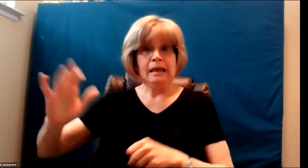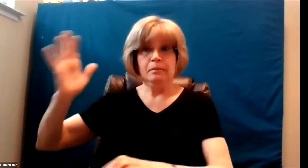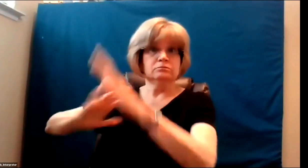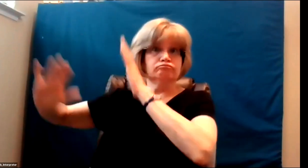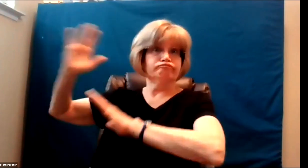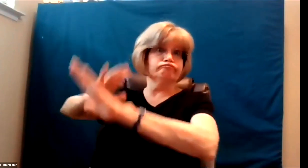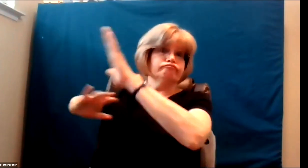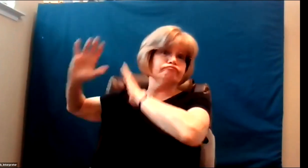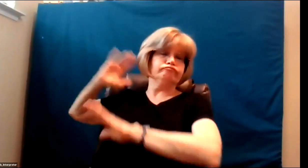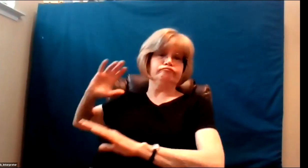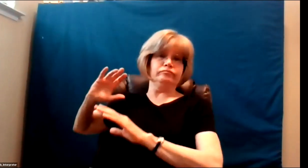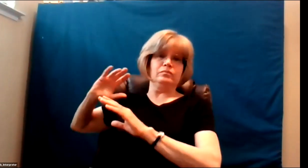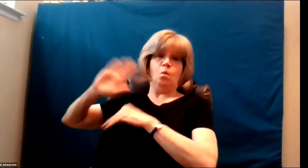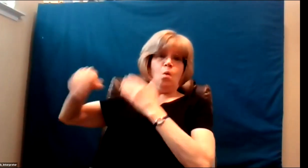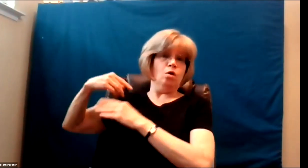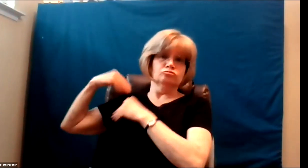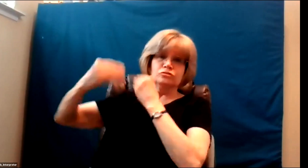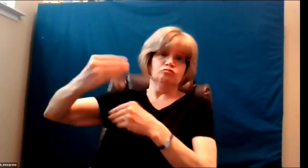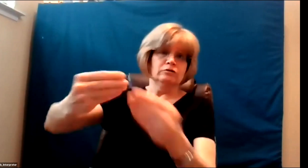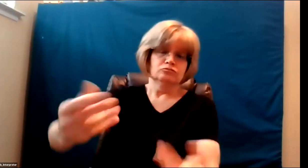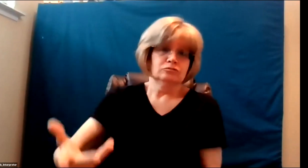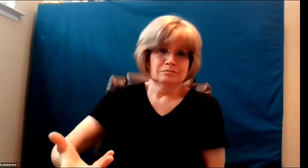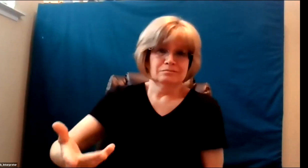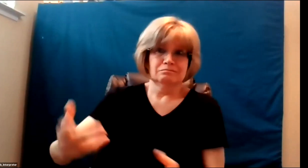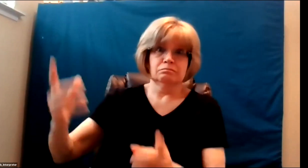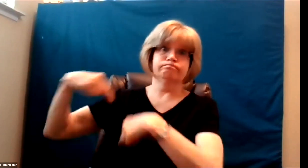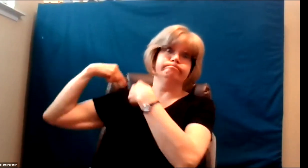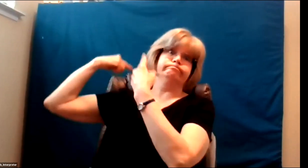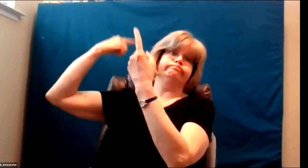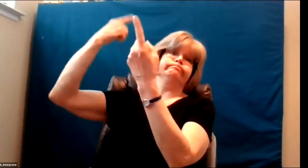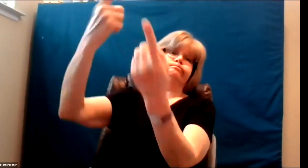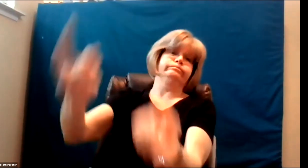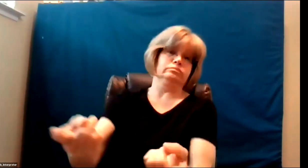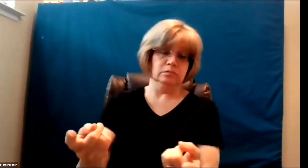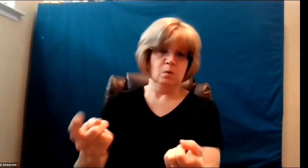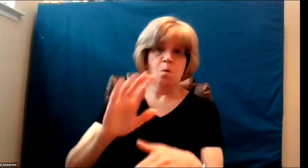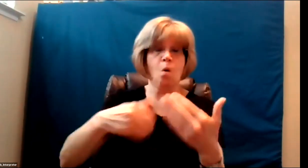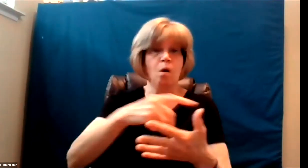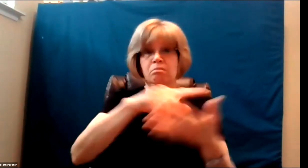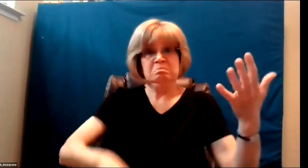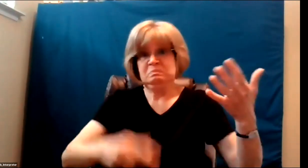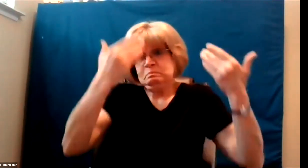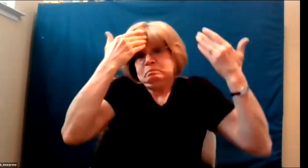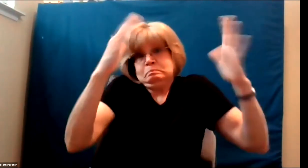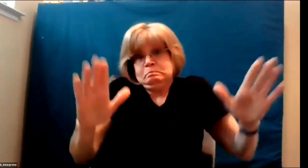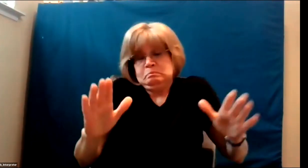the way back to Bible times. They're all unknowns.